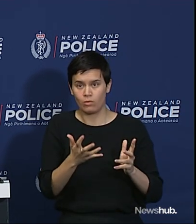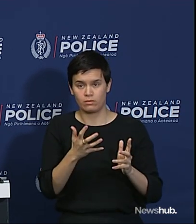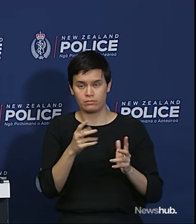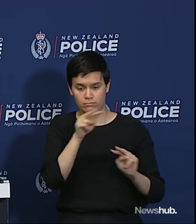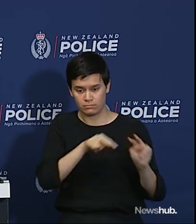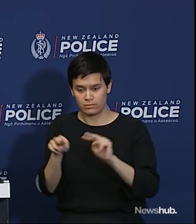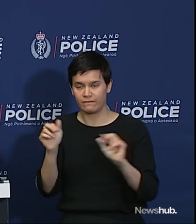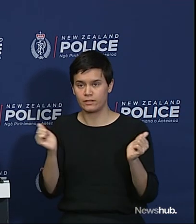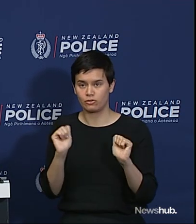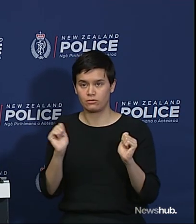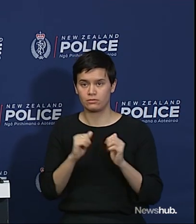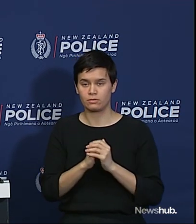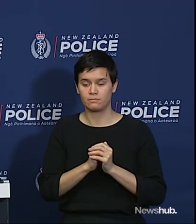changed.